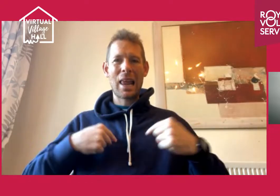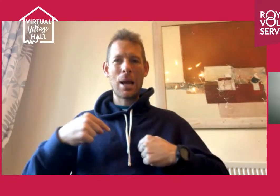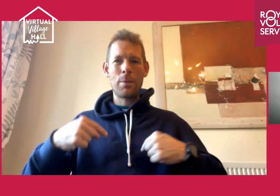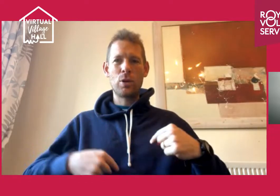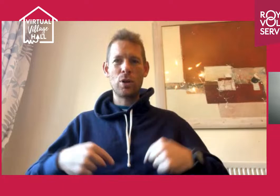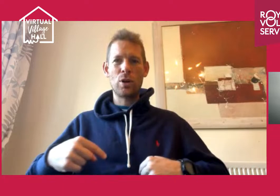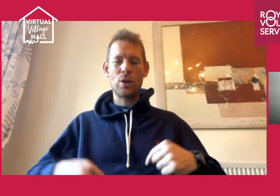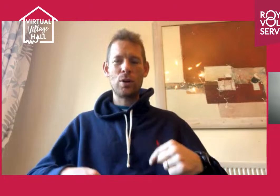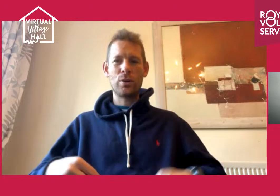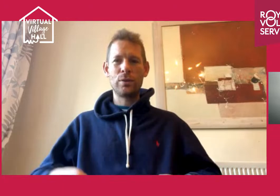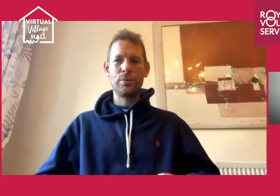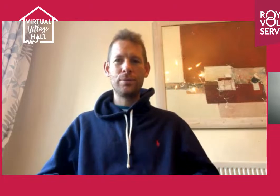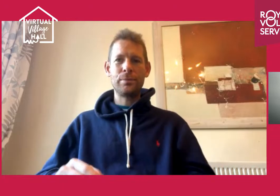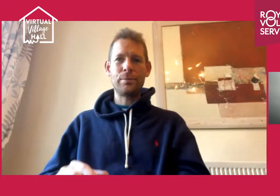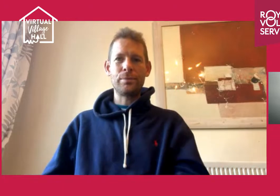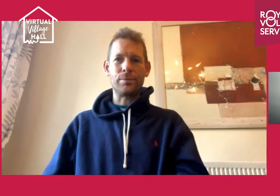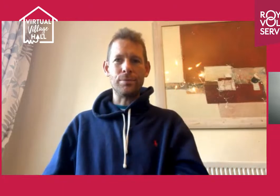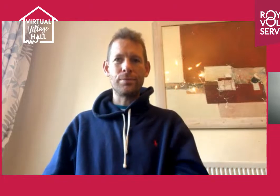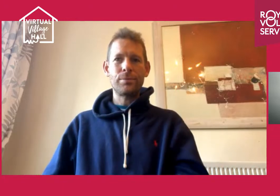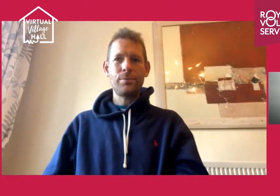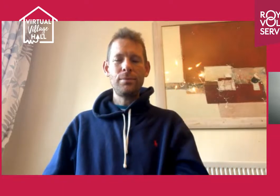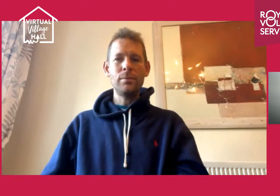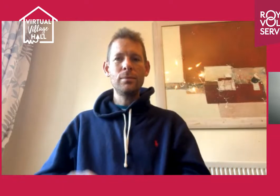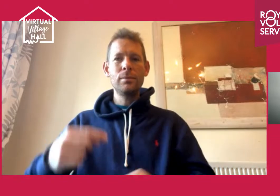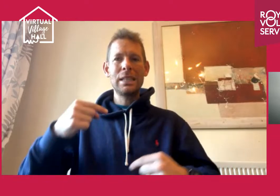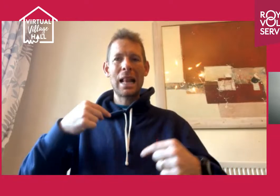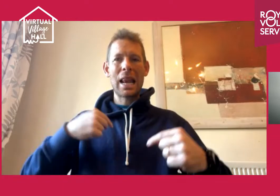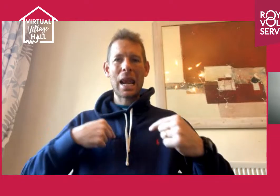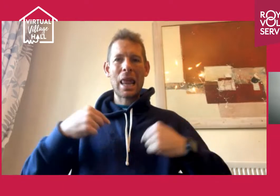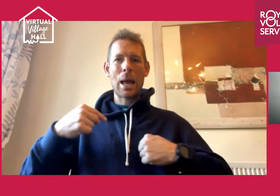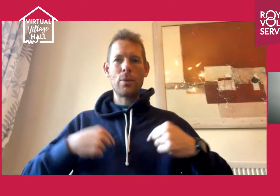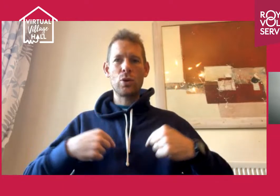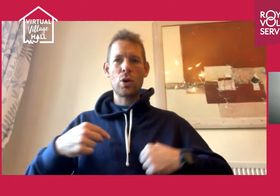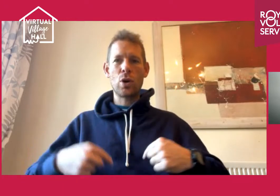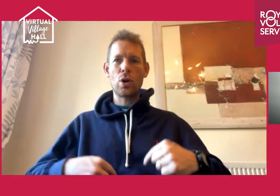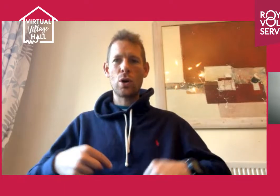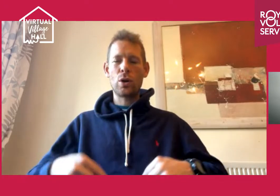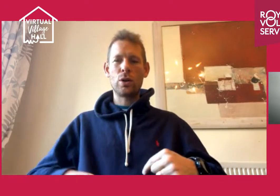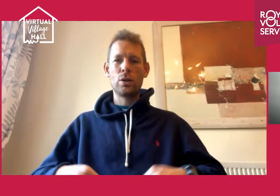Leopard.